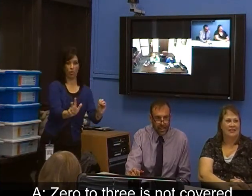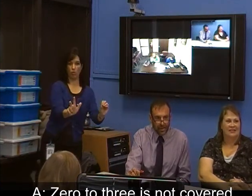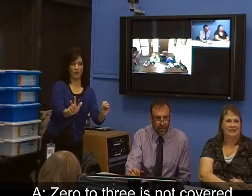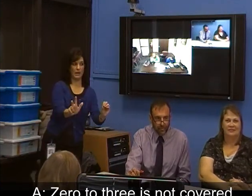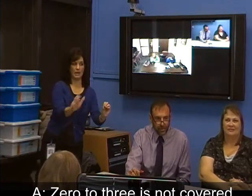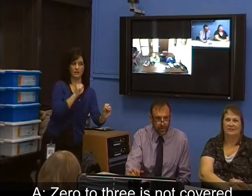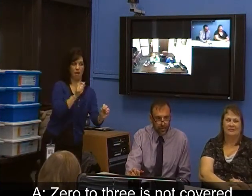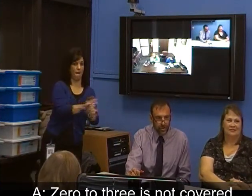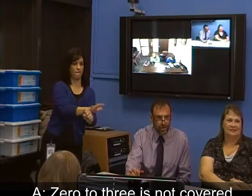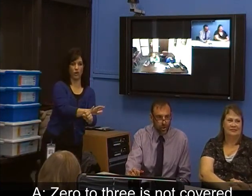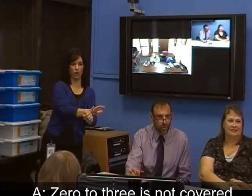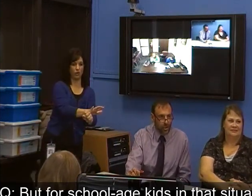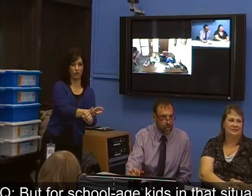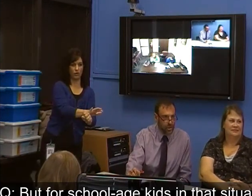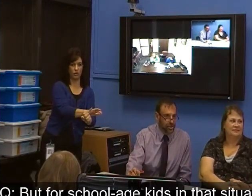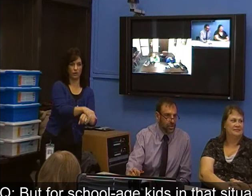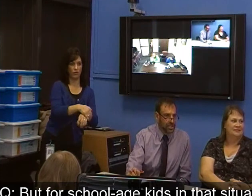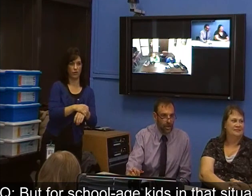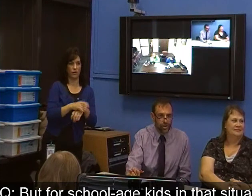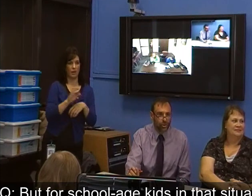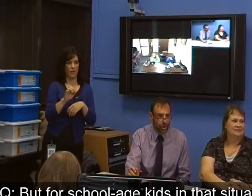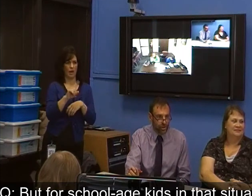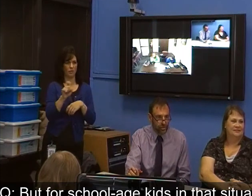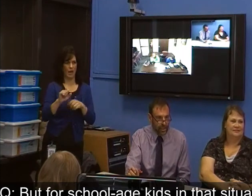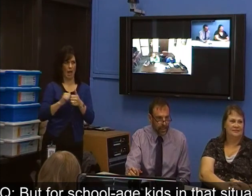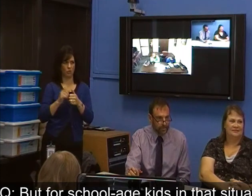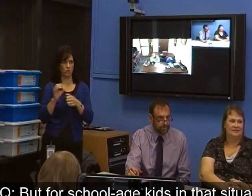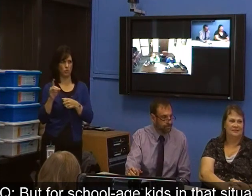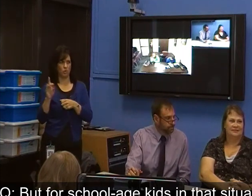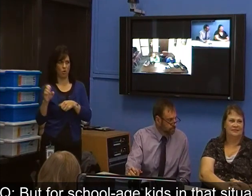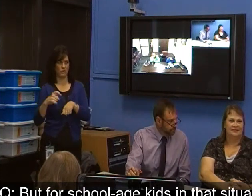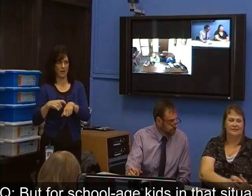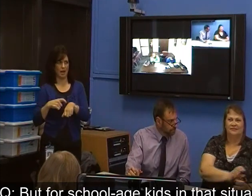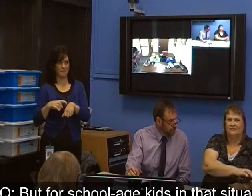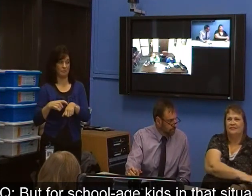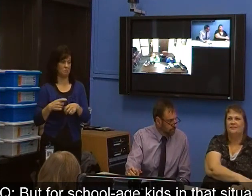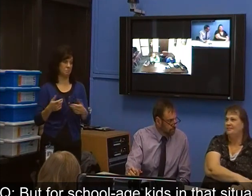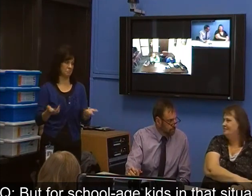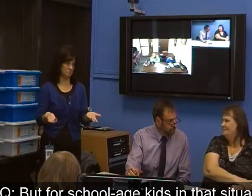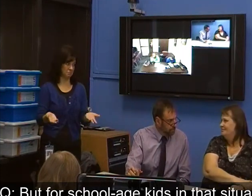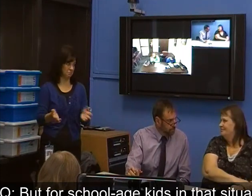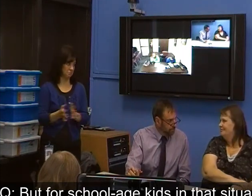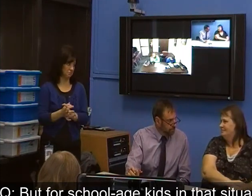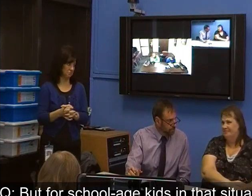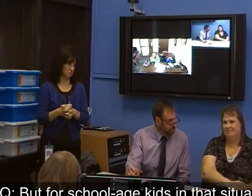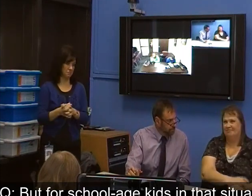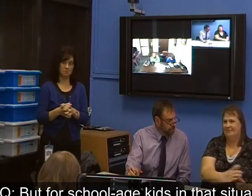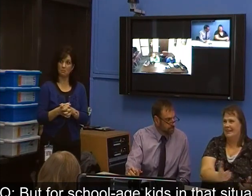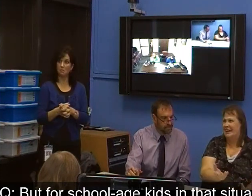0 to 3 is not covered. Okay. So the question is, how would you code your time? Okay.